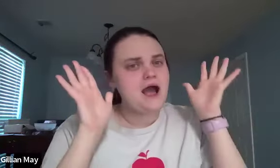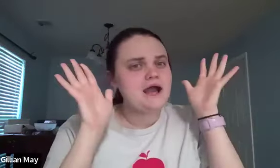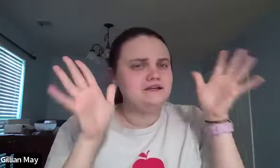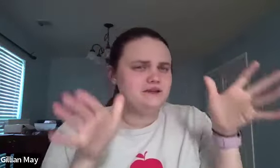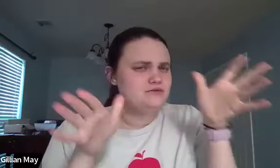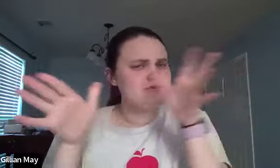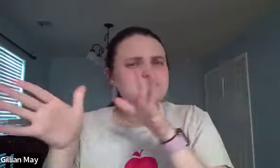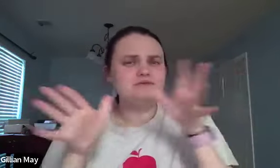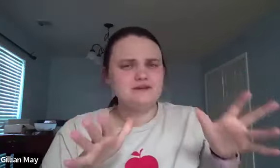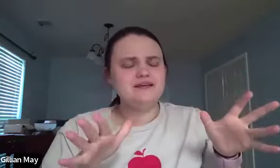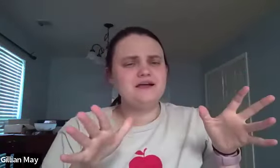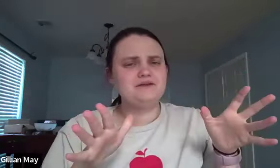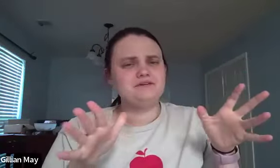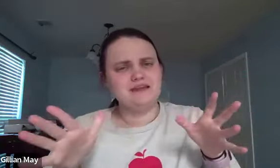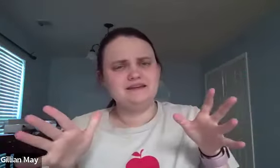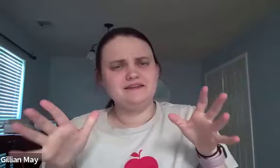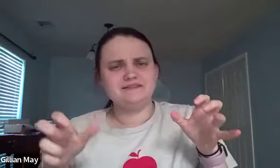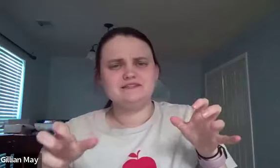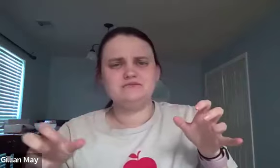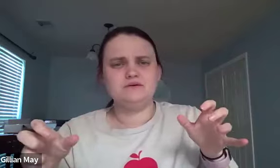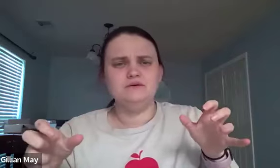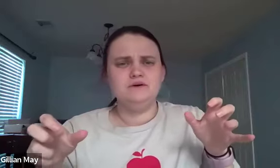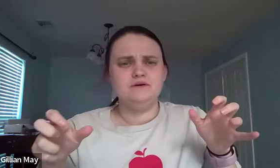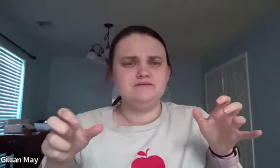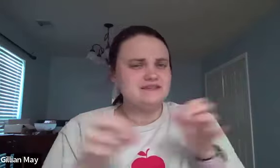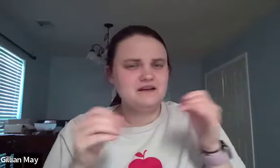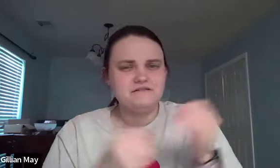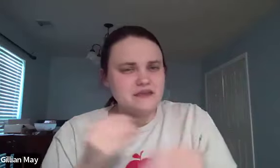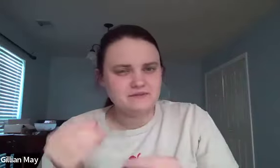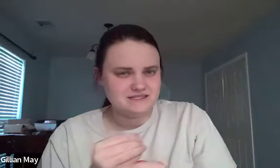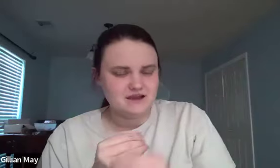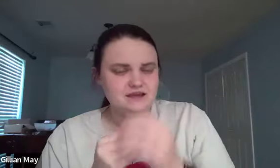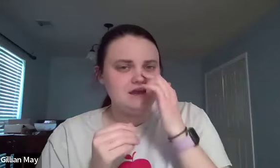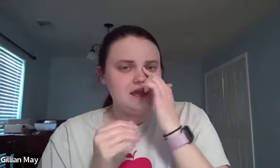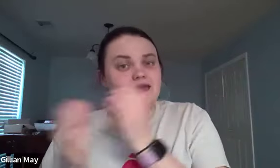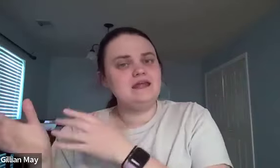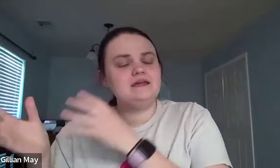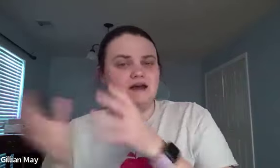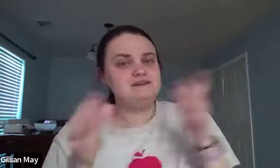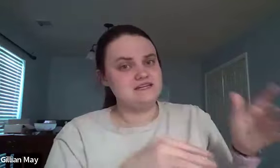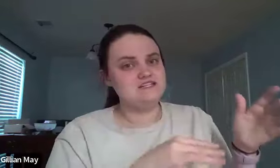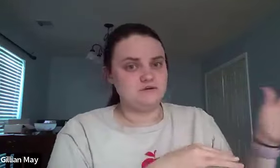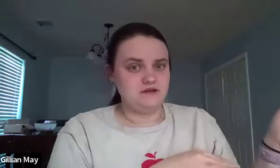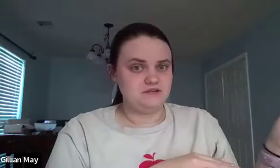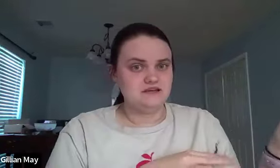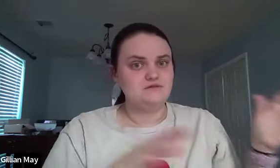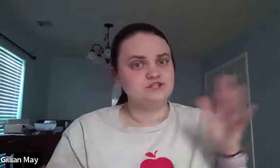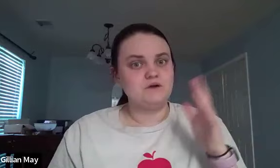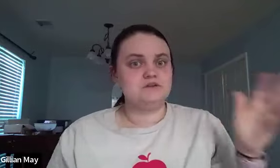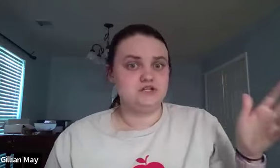I know those aren't really like related in the sense of, well, that's not a family sign. It ties into a family sign, which is why I'm going to show you